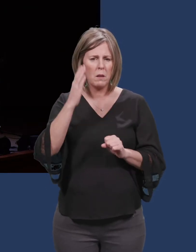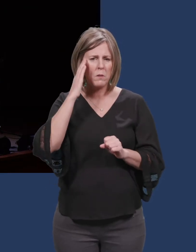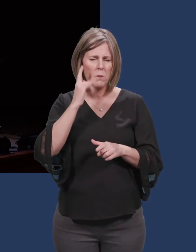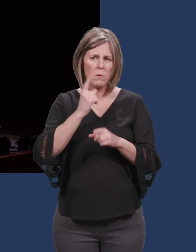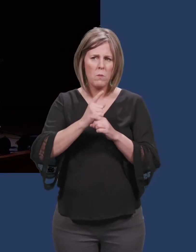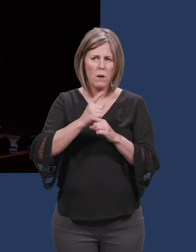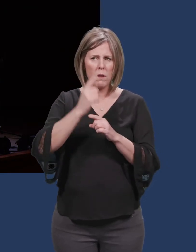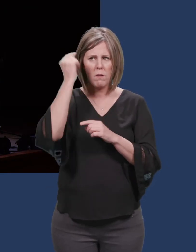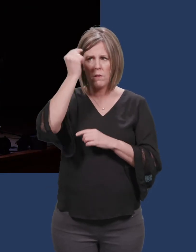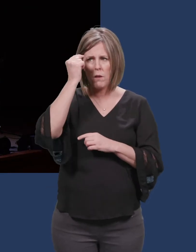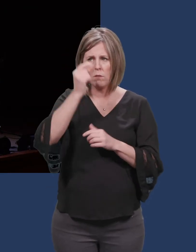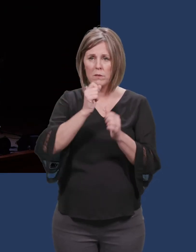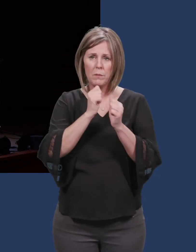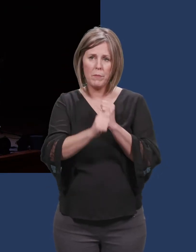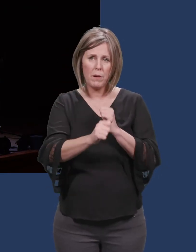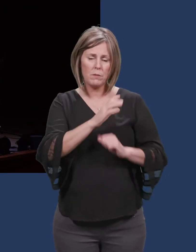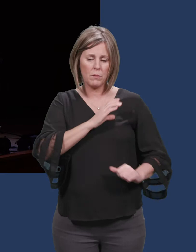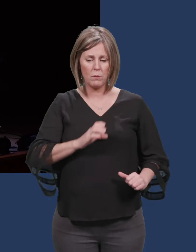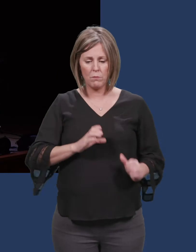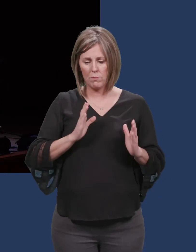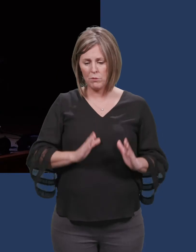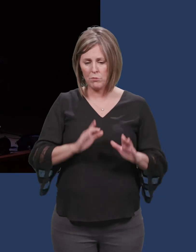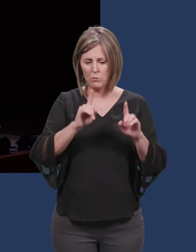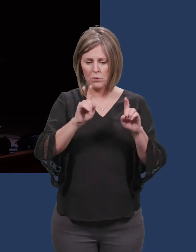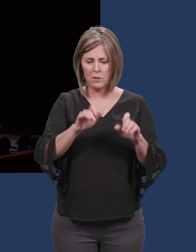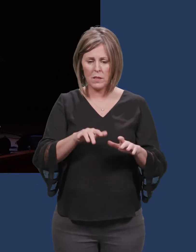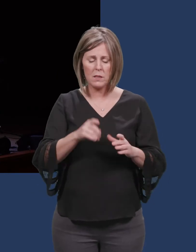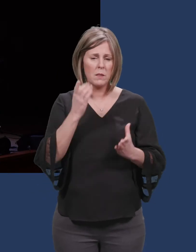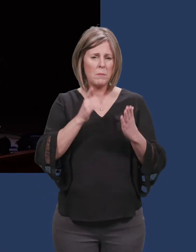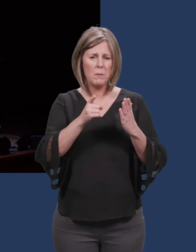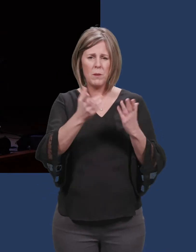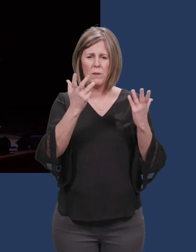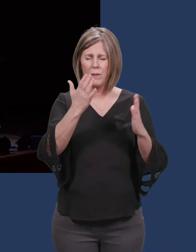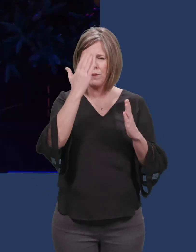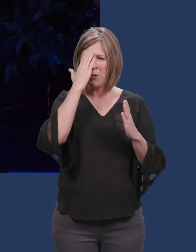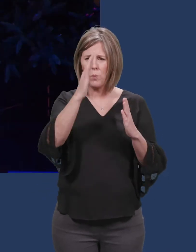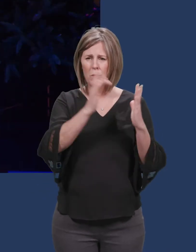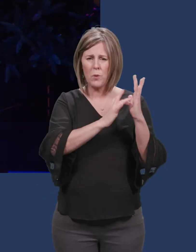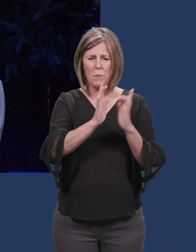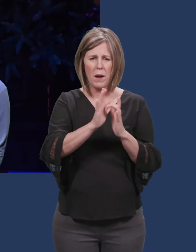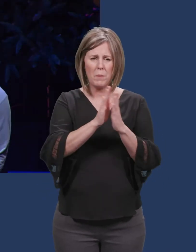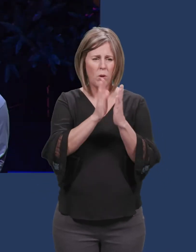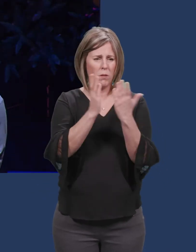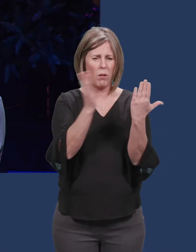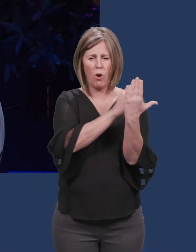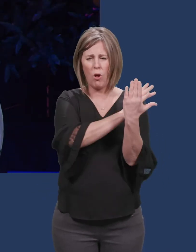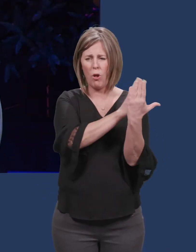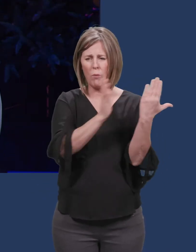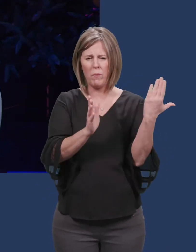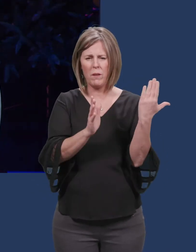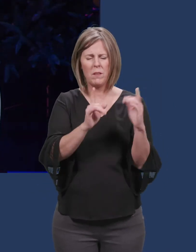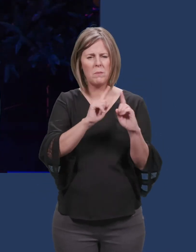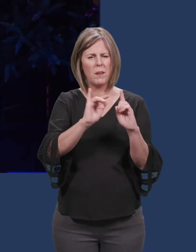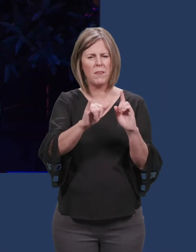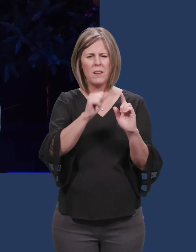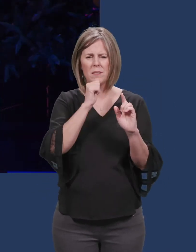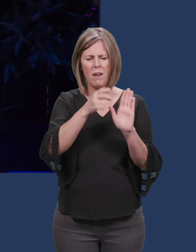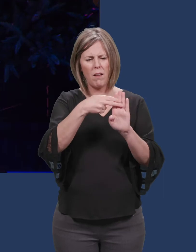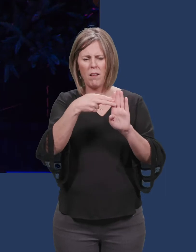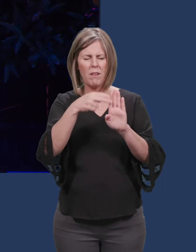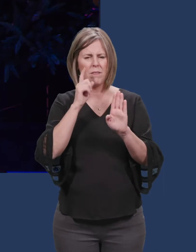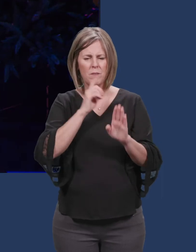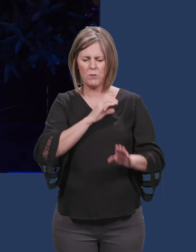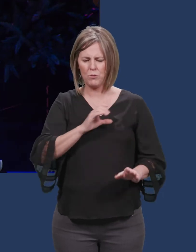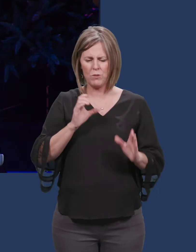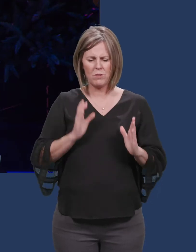Christian test. You can know your Bible from beginning to end. But that's not the mark of a Christian. It's